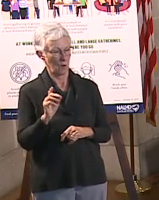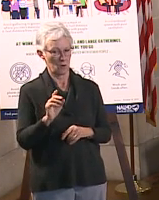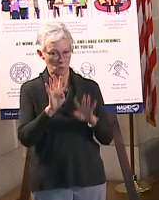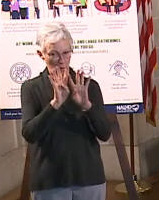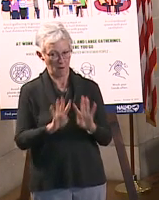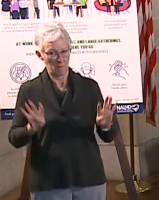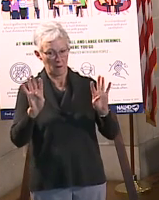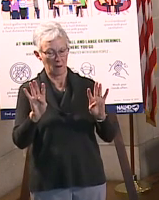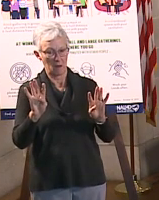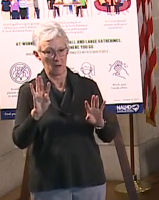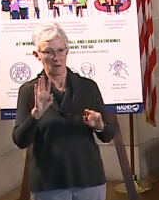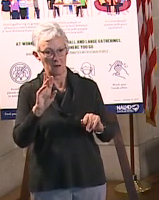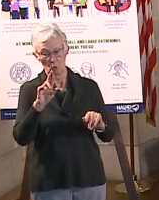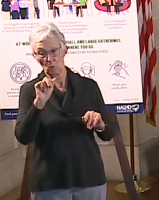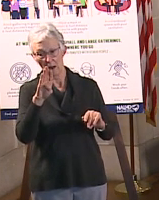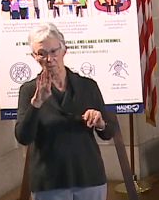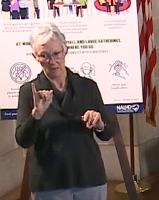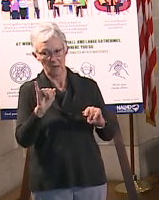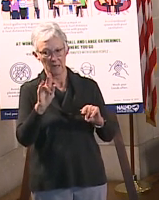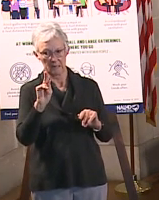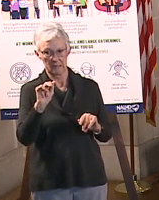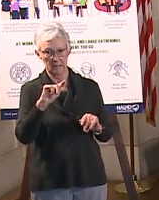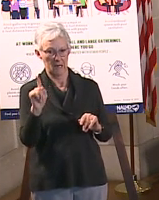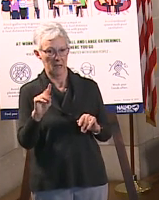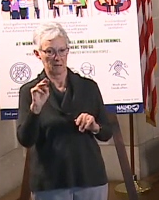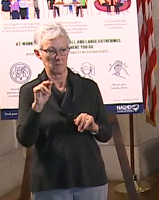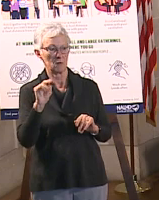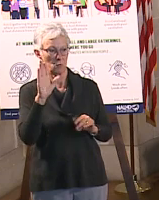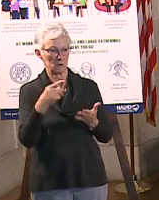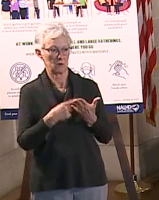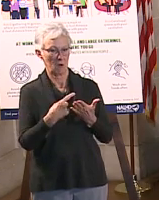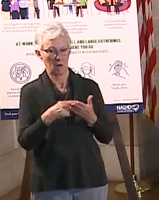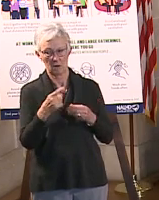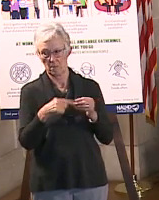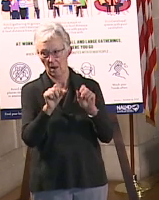and reflections on Hanukkah and that hope and light. Rabbi?